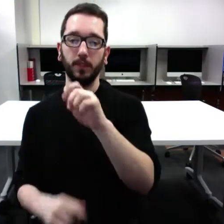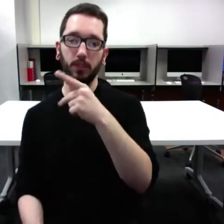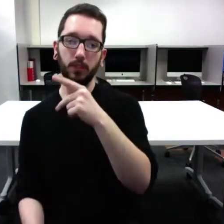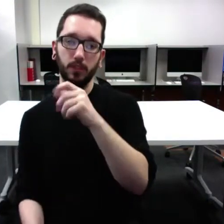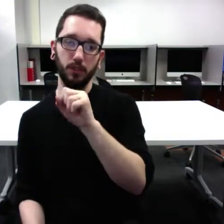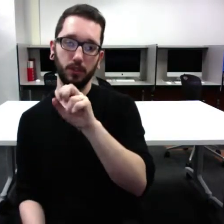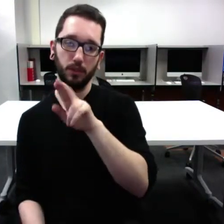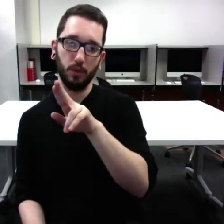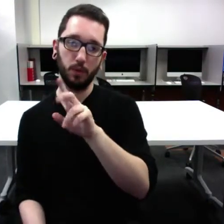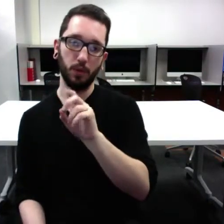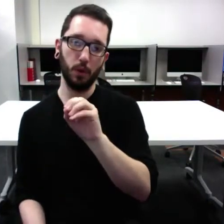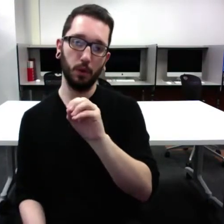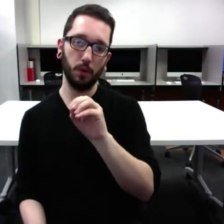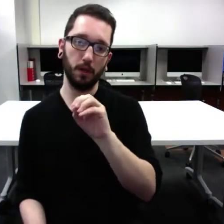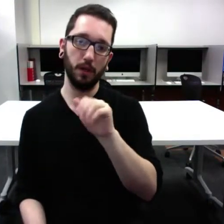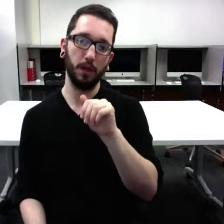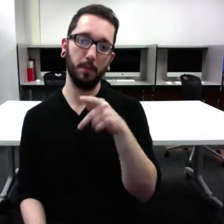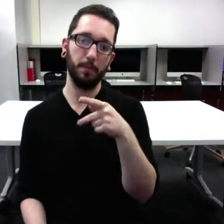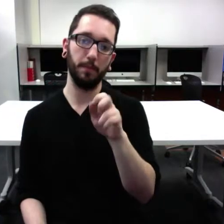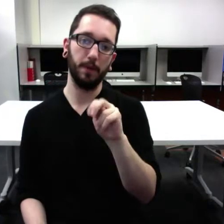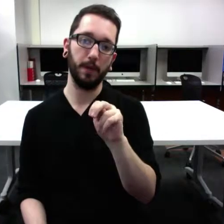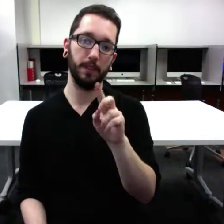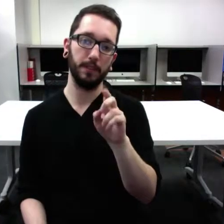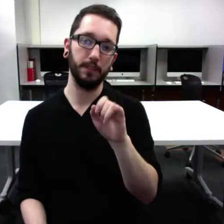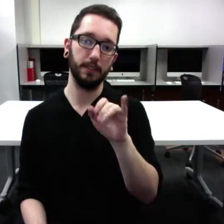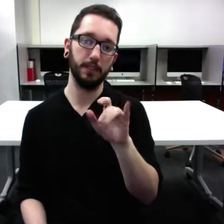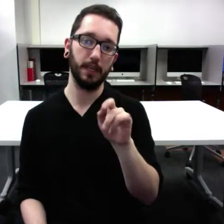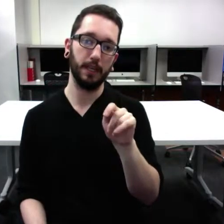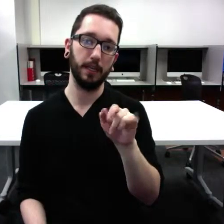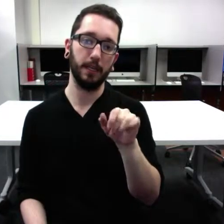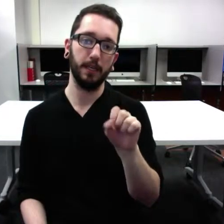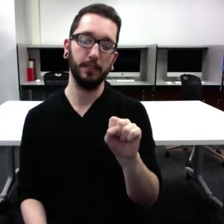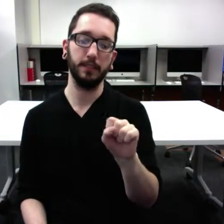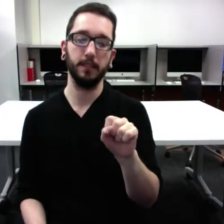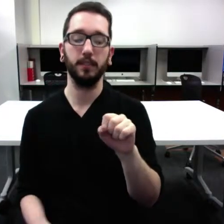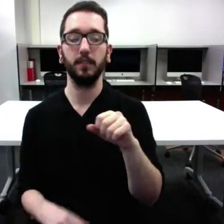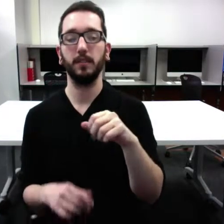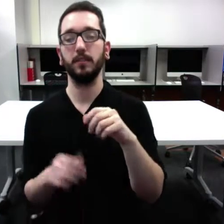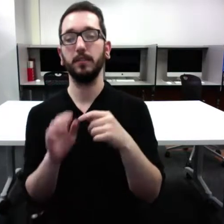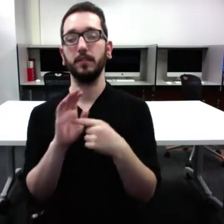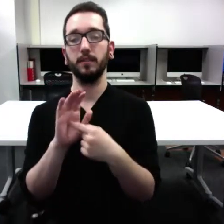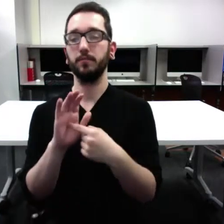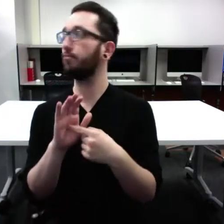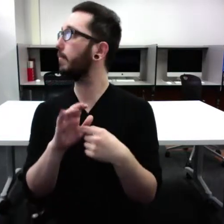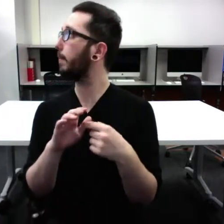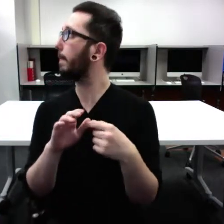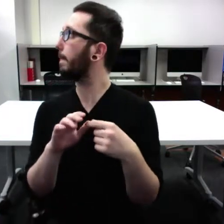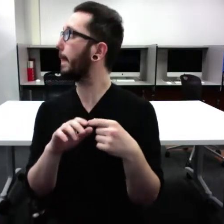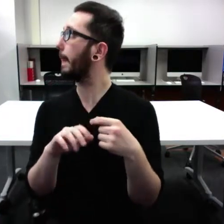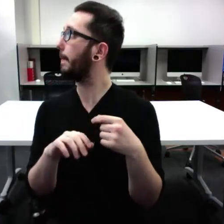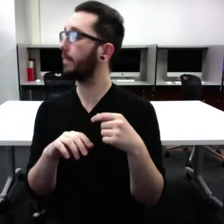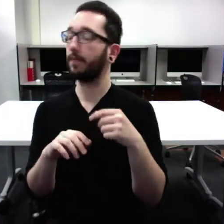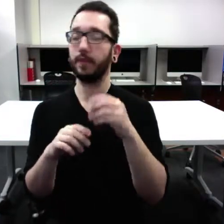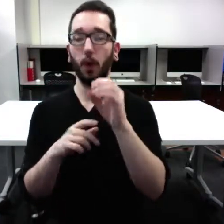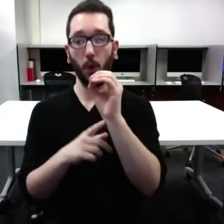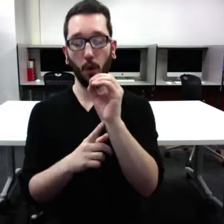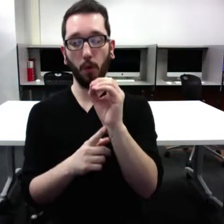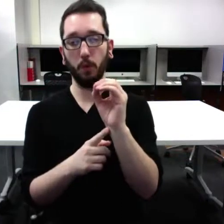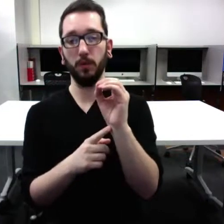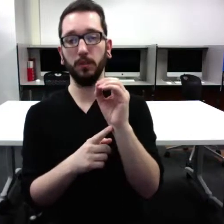pseudoappendicitis. Keep in mind, the use of combining form vowels, which is typically the vowel O, is primarily used for